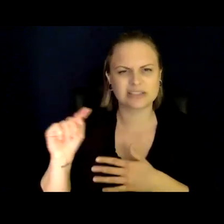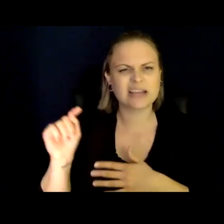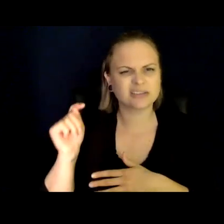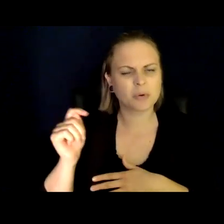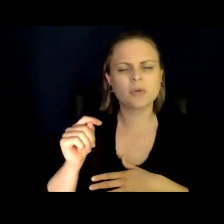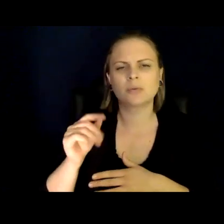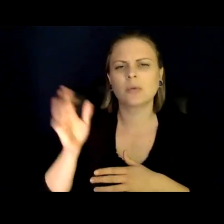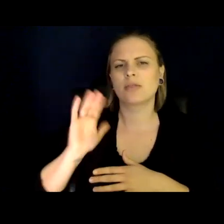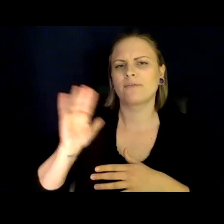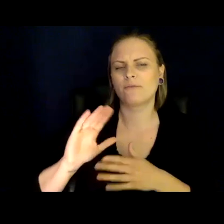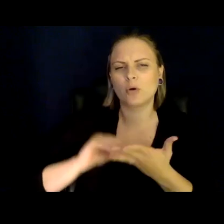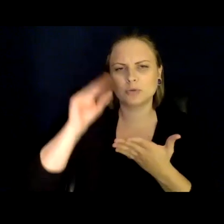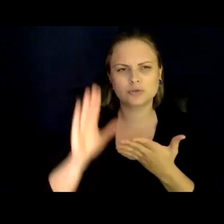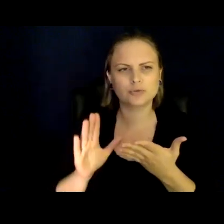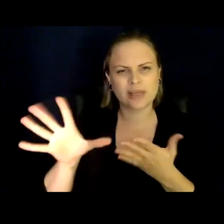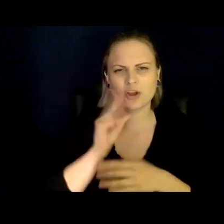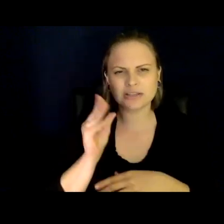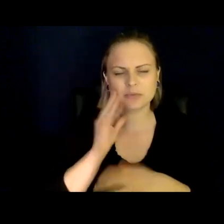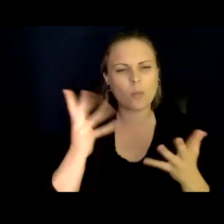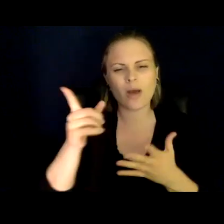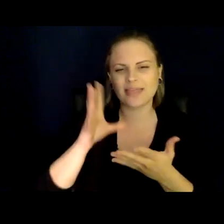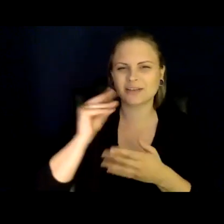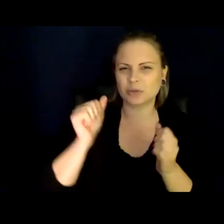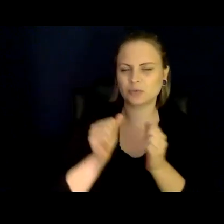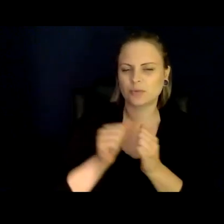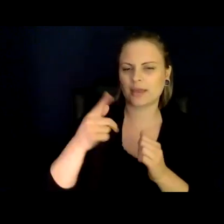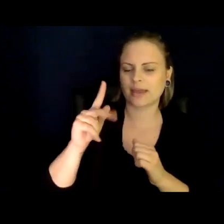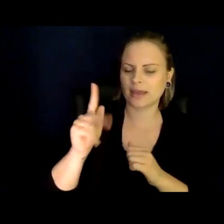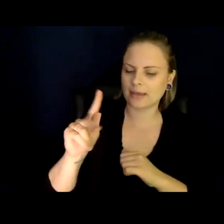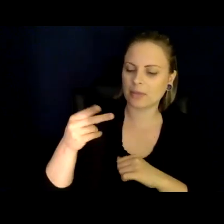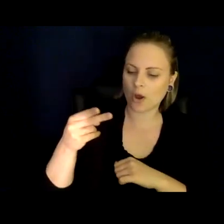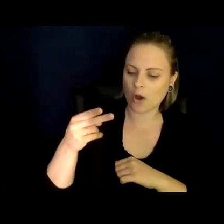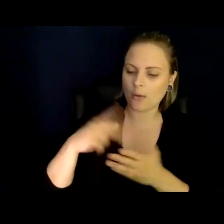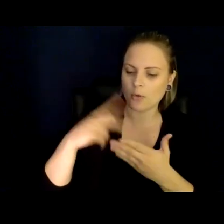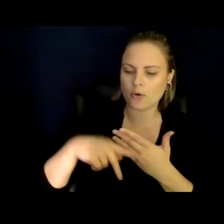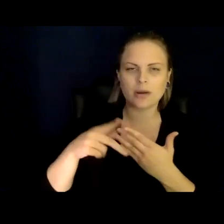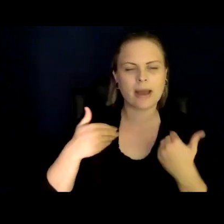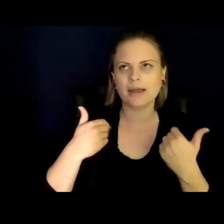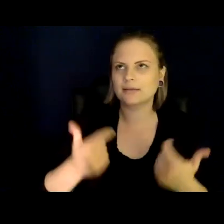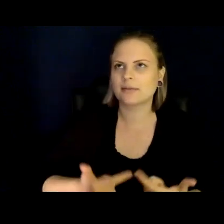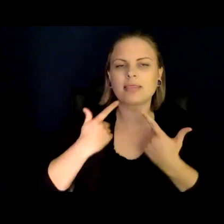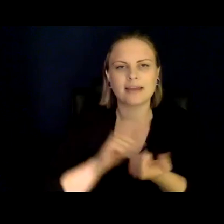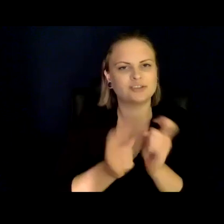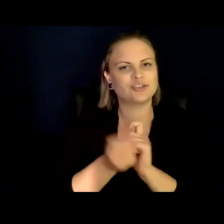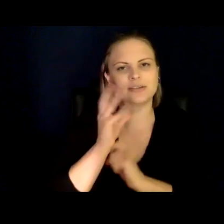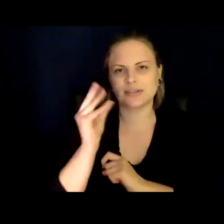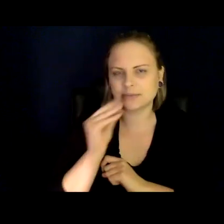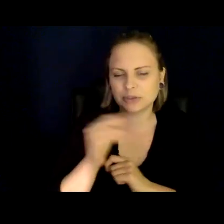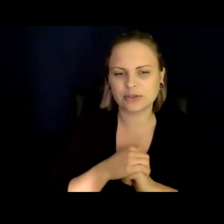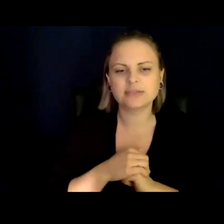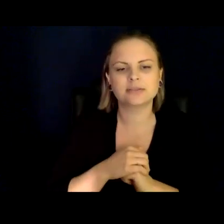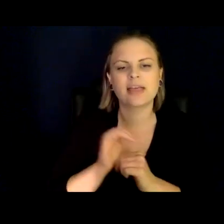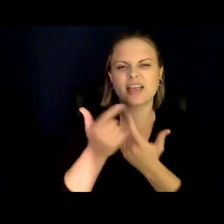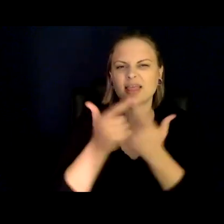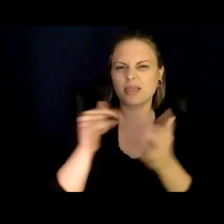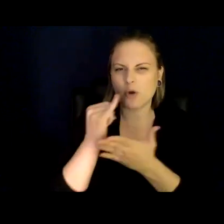they experienced in the Kiplin Hall program had degrees of life-changing dimensions, the essence of a liberal arts